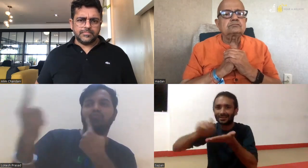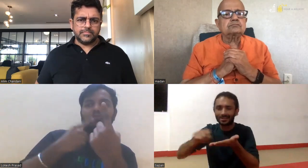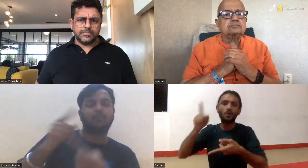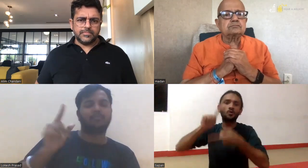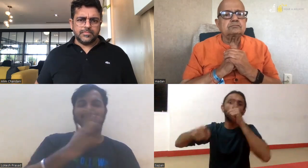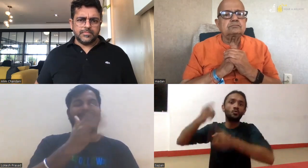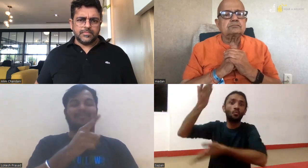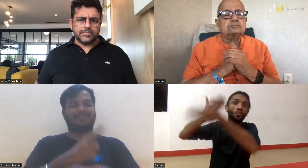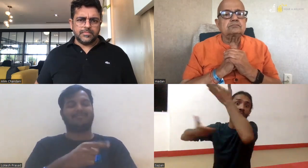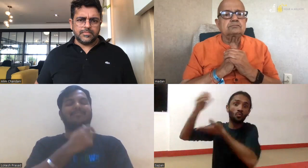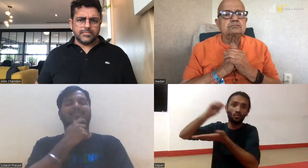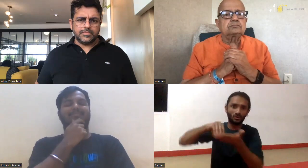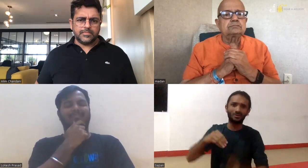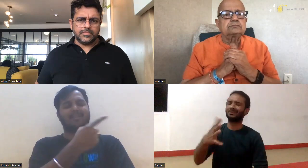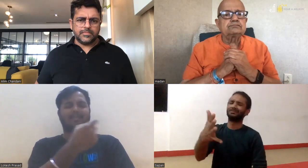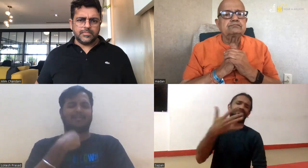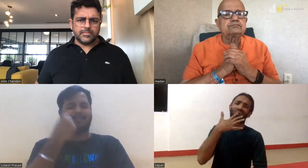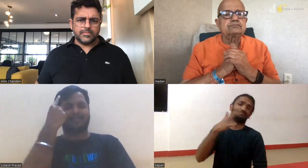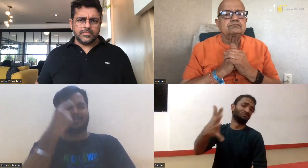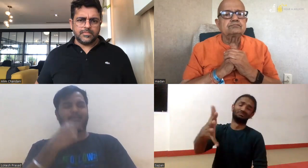good.